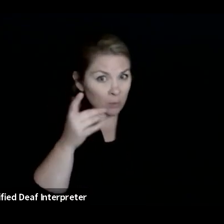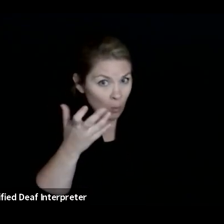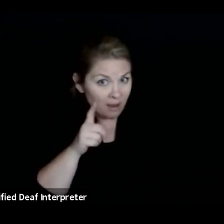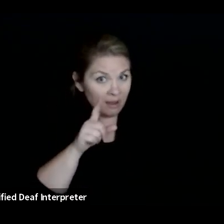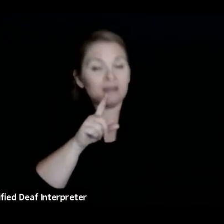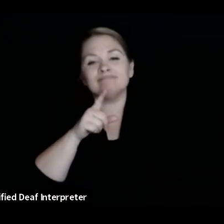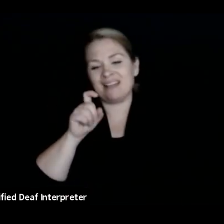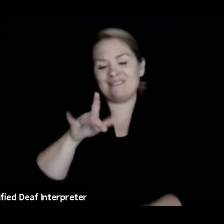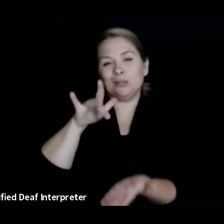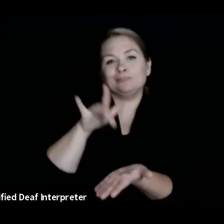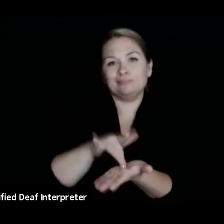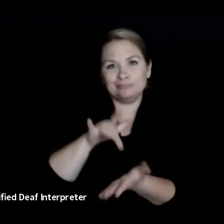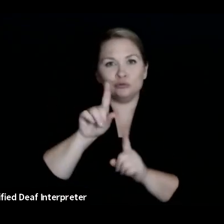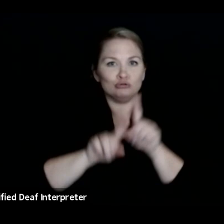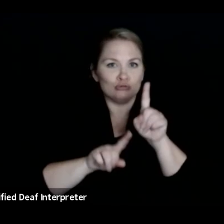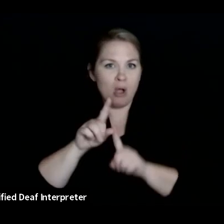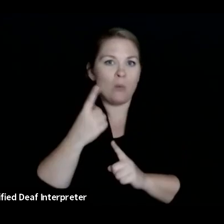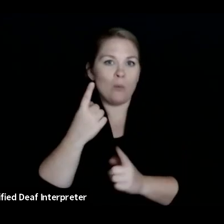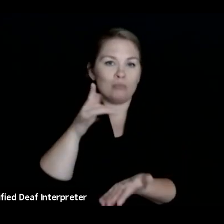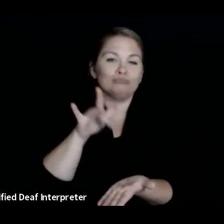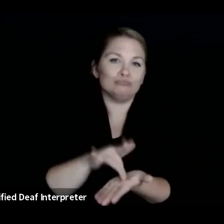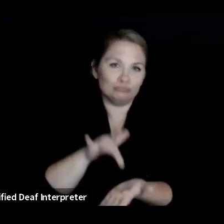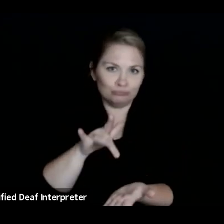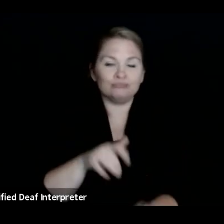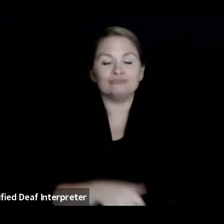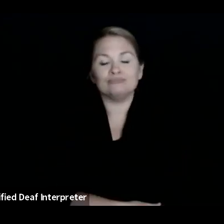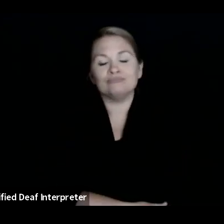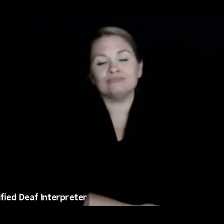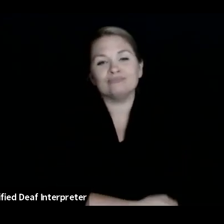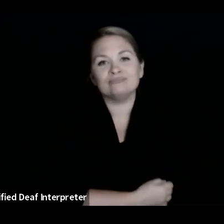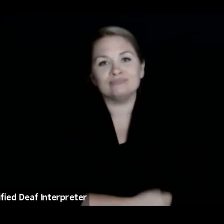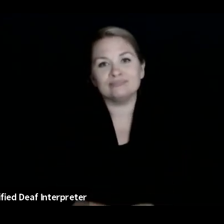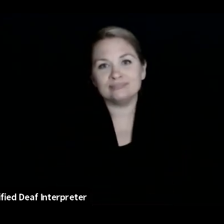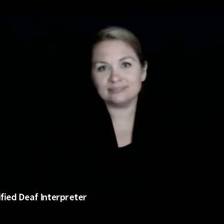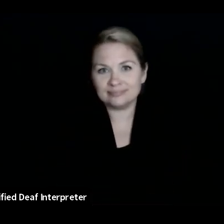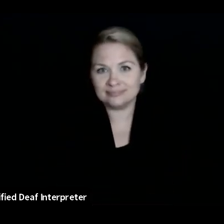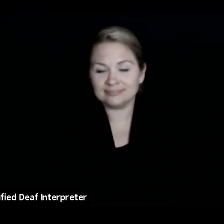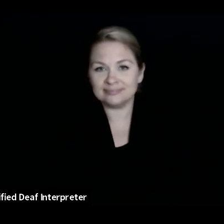press the # key. Please stand by while we compile the Q&A roster.